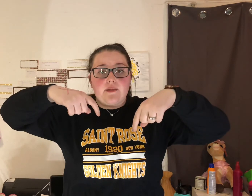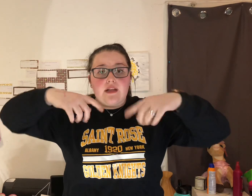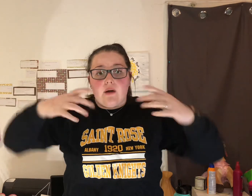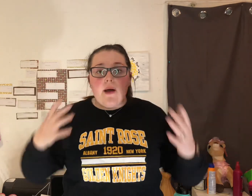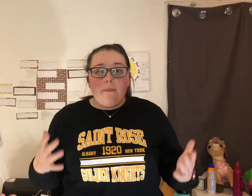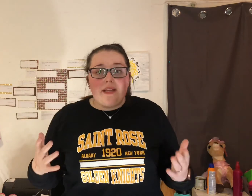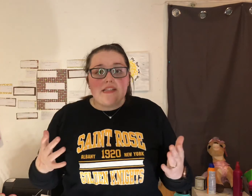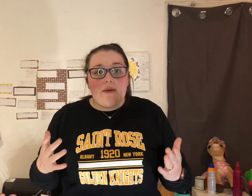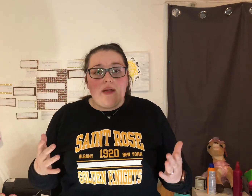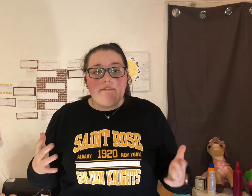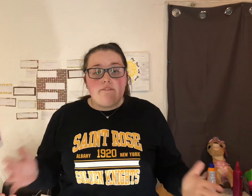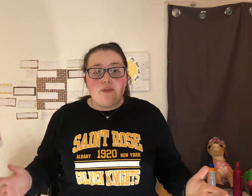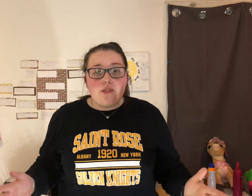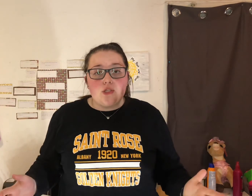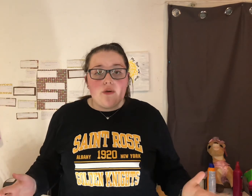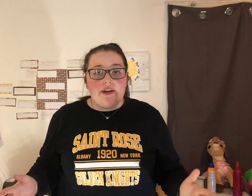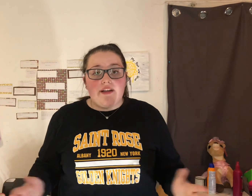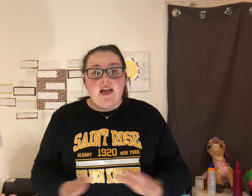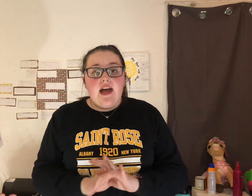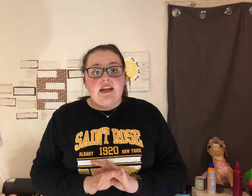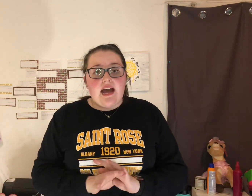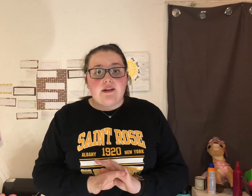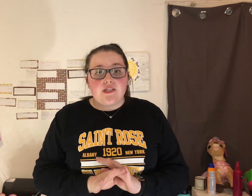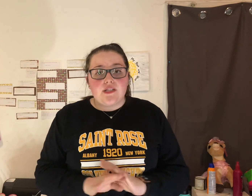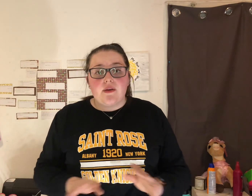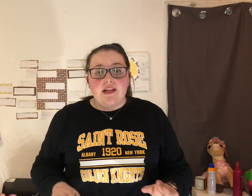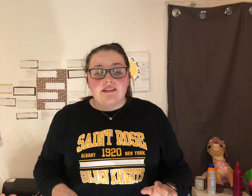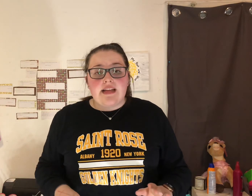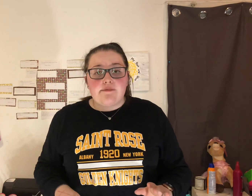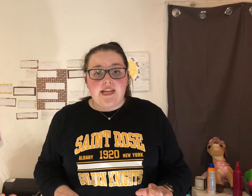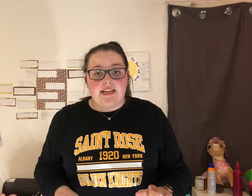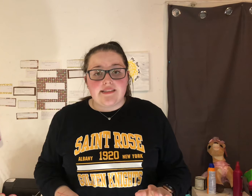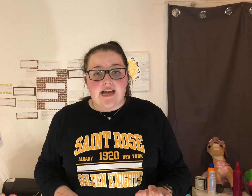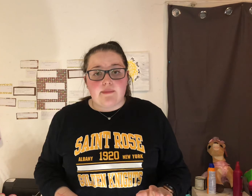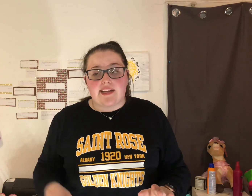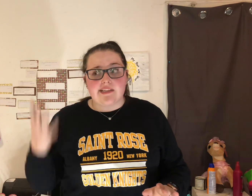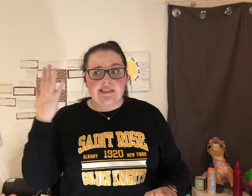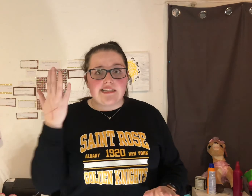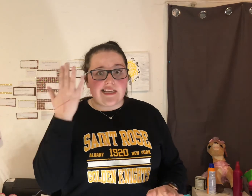below because I will have a full tutorial on how to do left-hand dominant because this is my